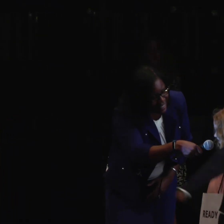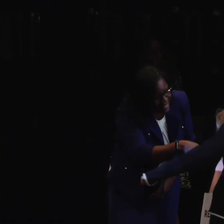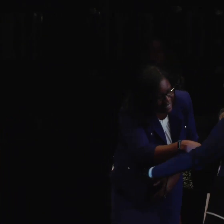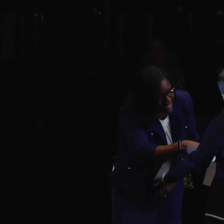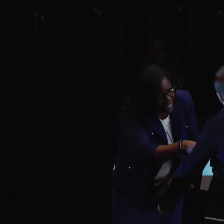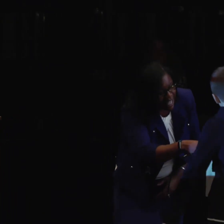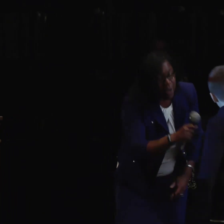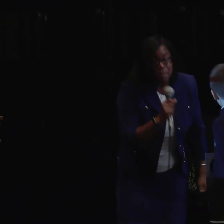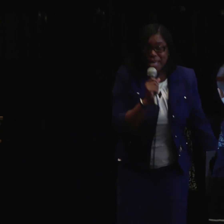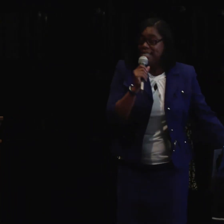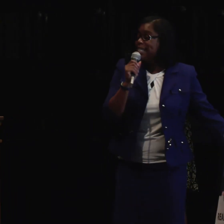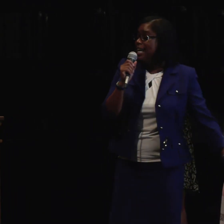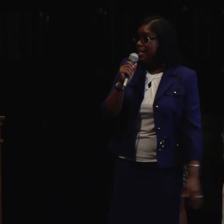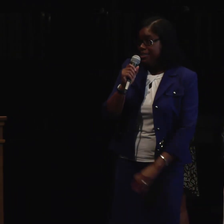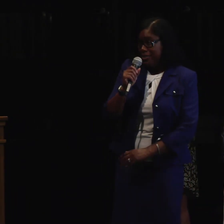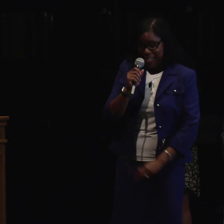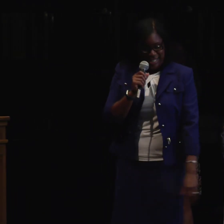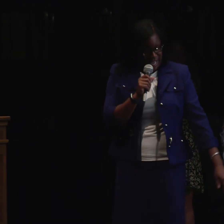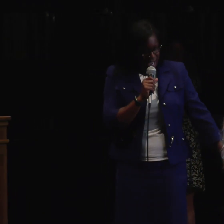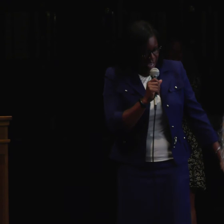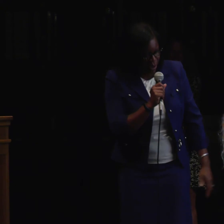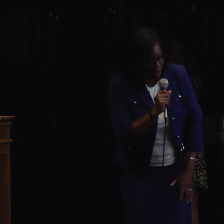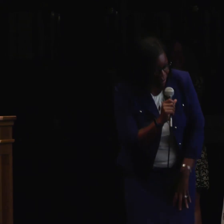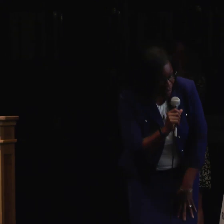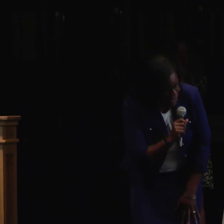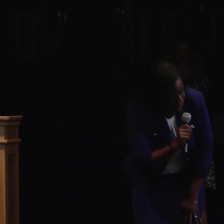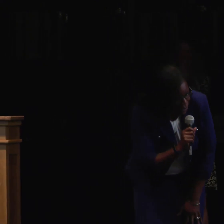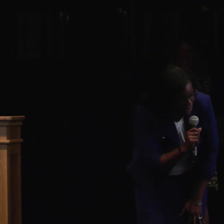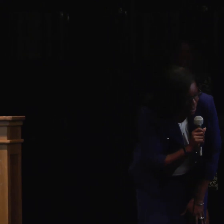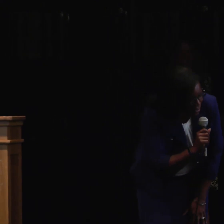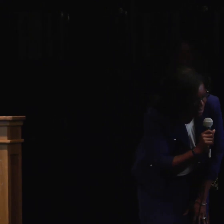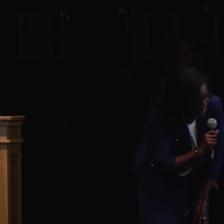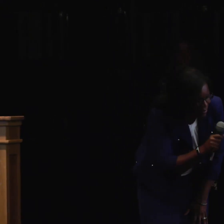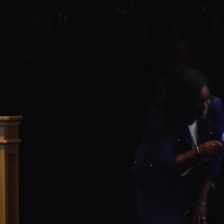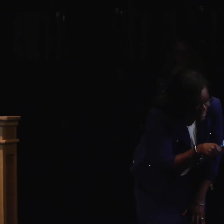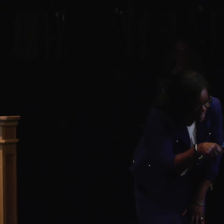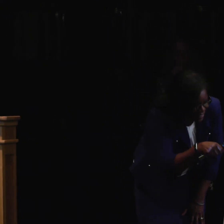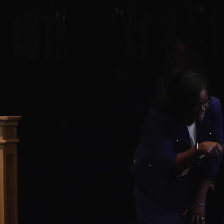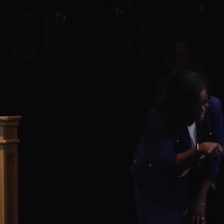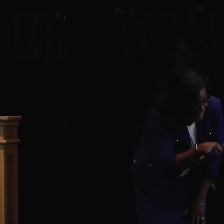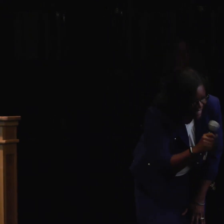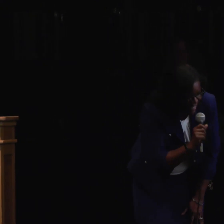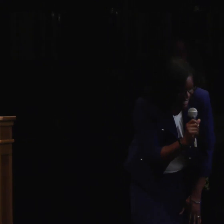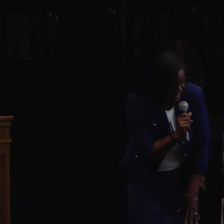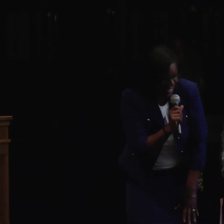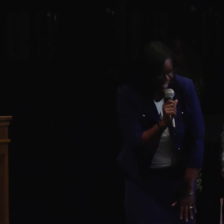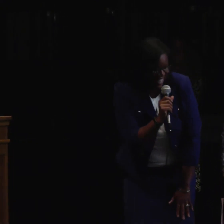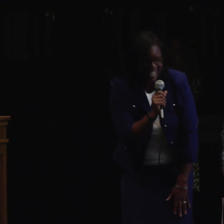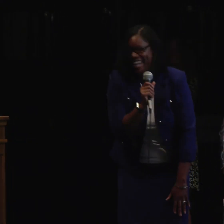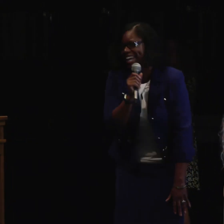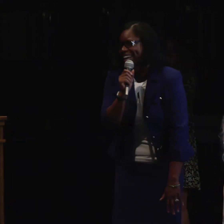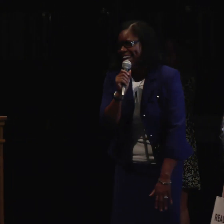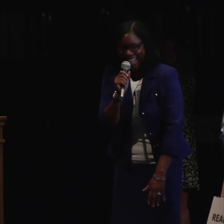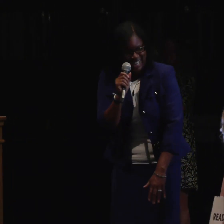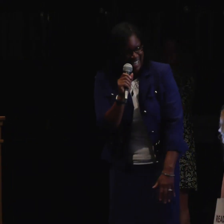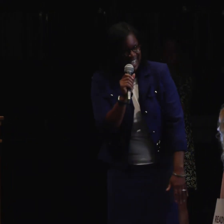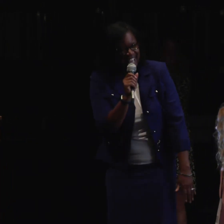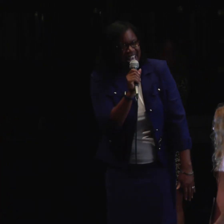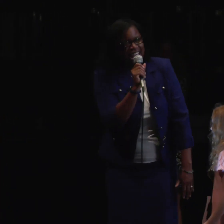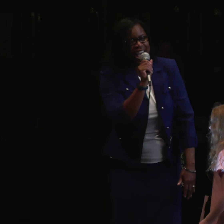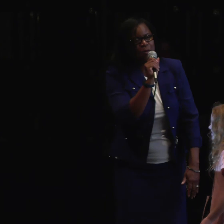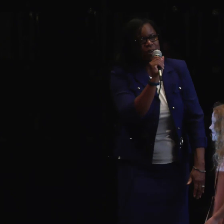Miss Anderson. Miss Anderson. What school do you go to? Darrington.